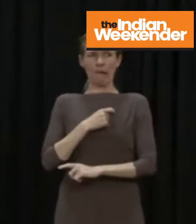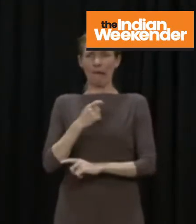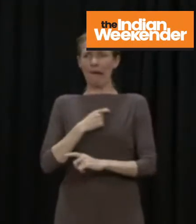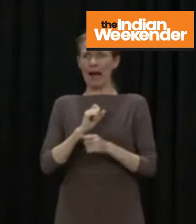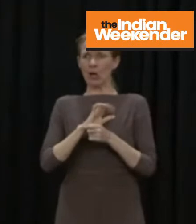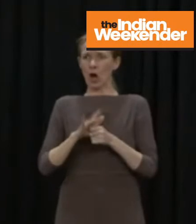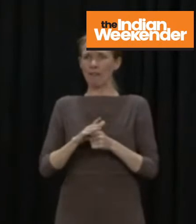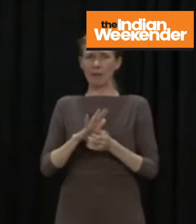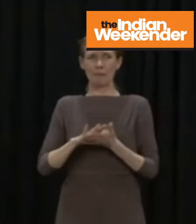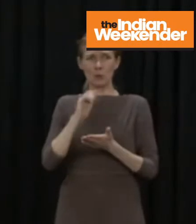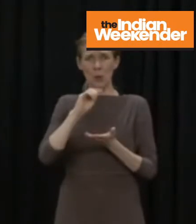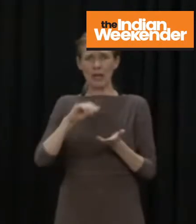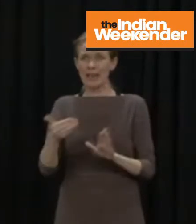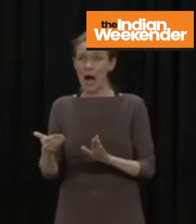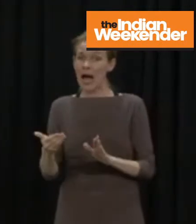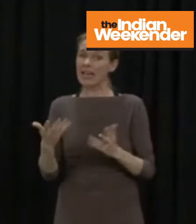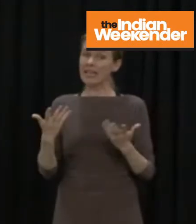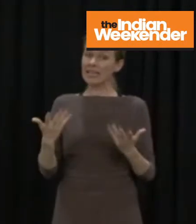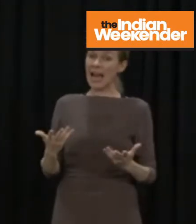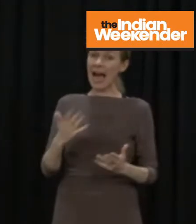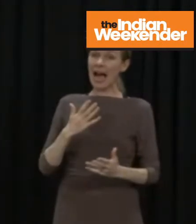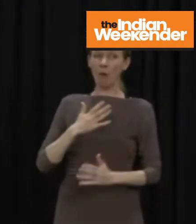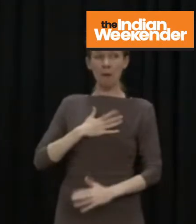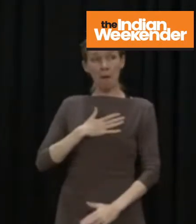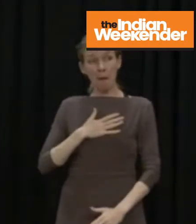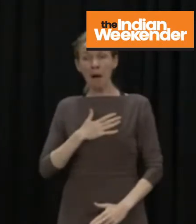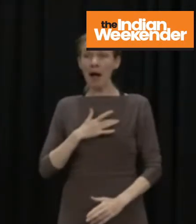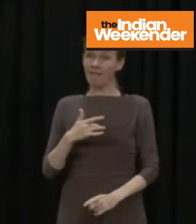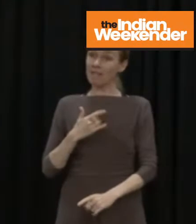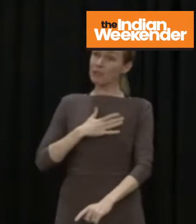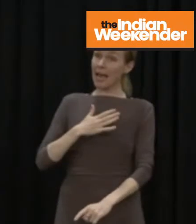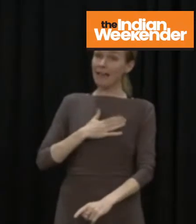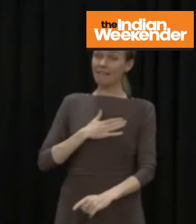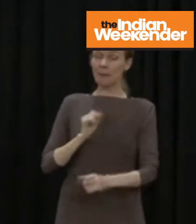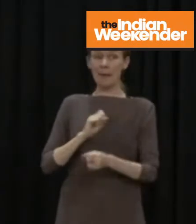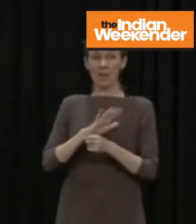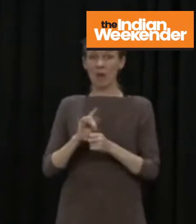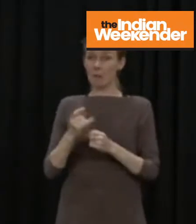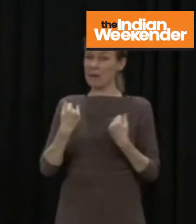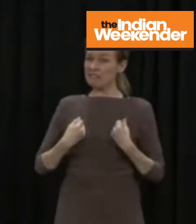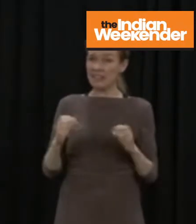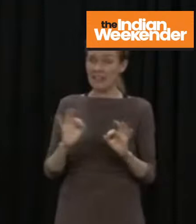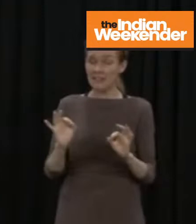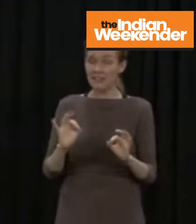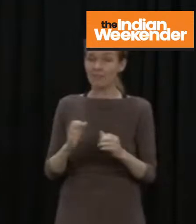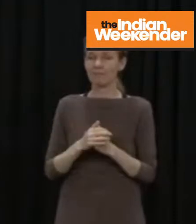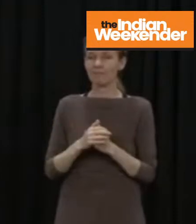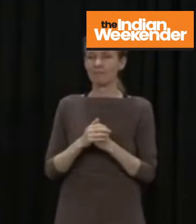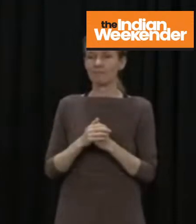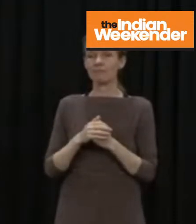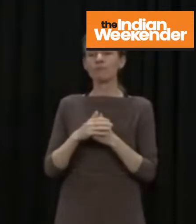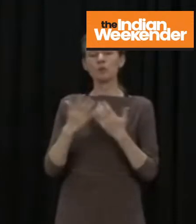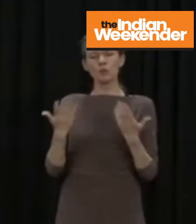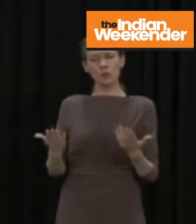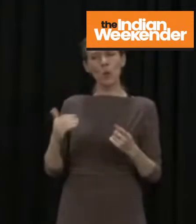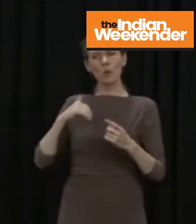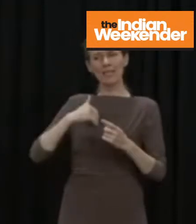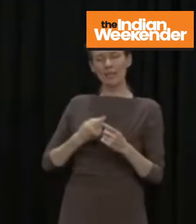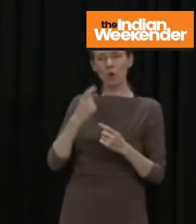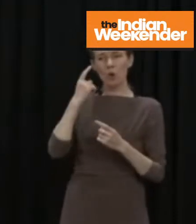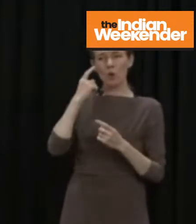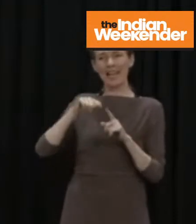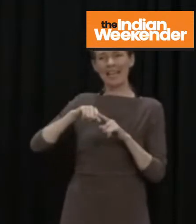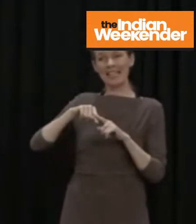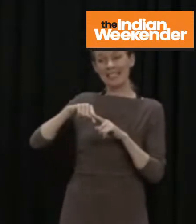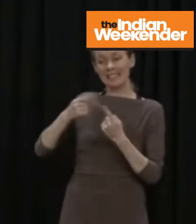might also mean that people's behaviour around testing will change. So now is the time to bring in new tools into our toolkit, for example,